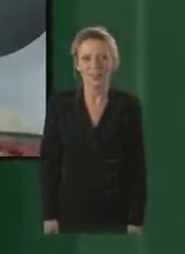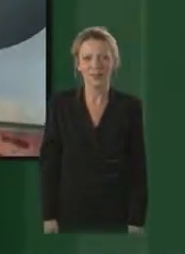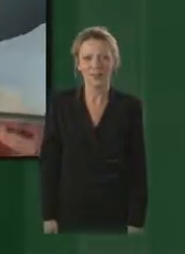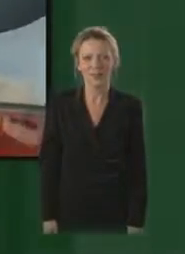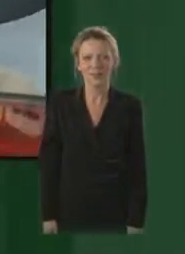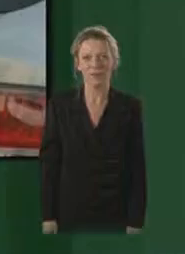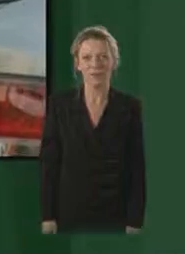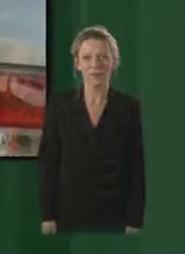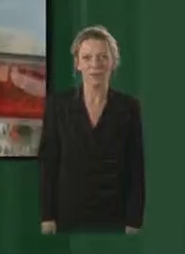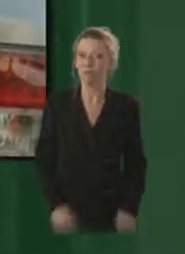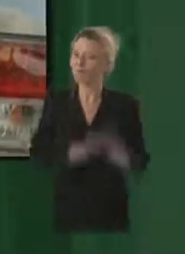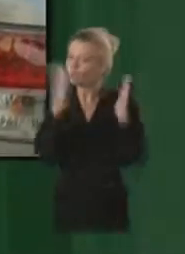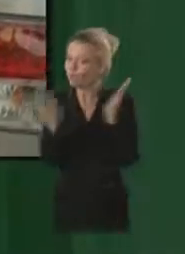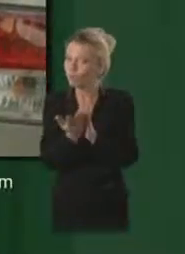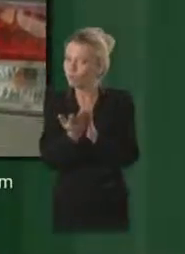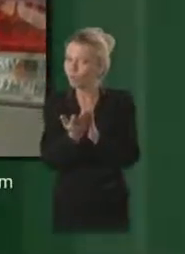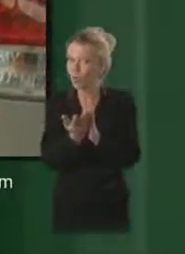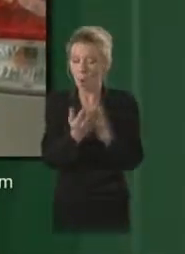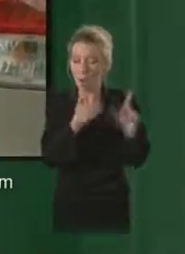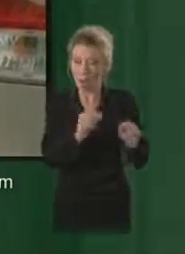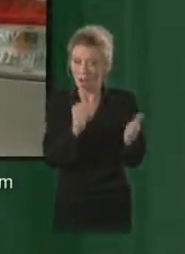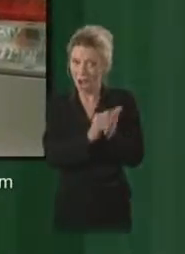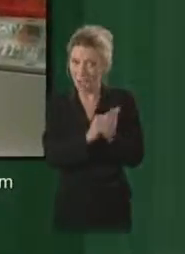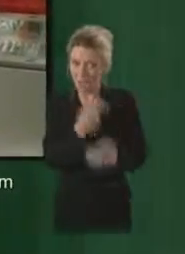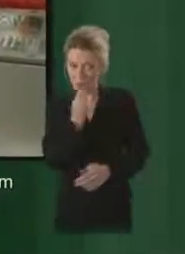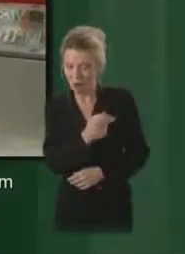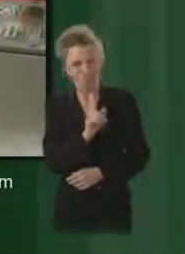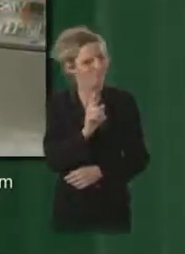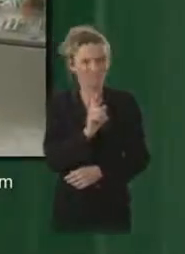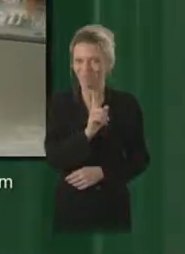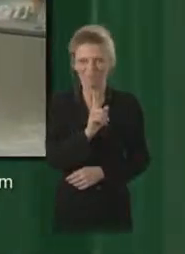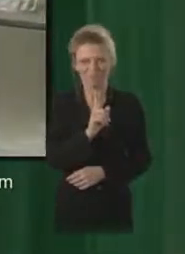All in all, the car does not look cheap. We could really classify this one as a premium car.